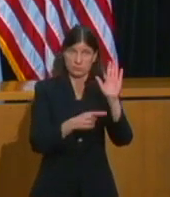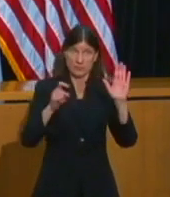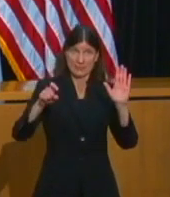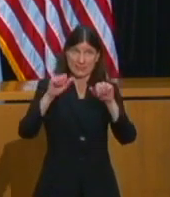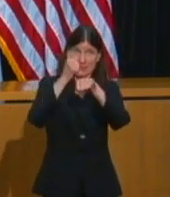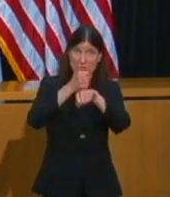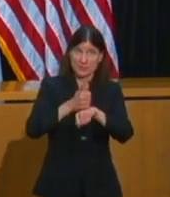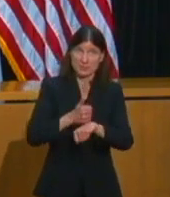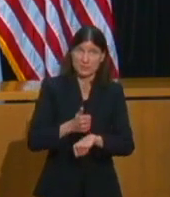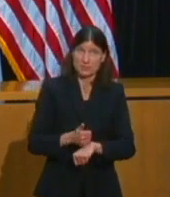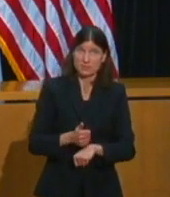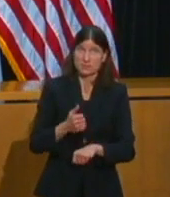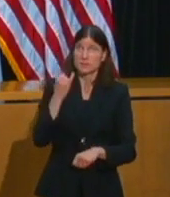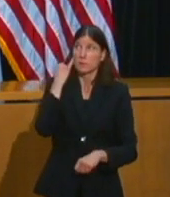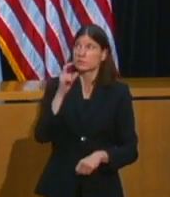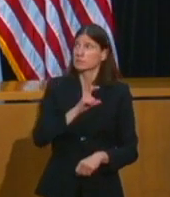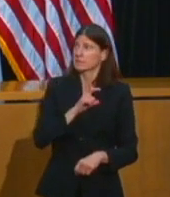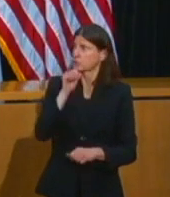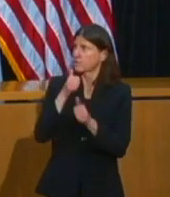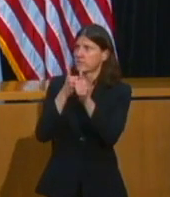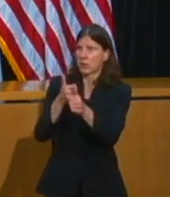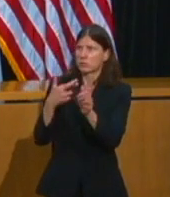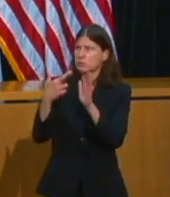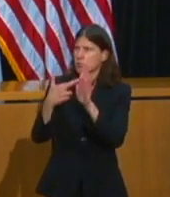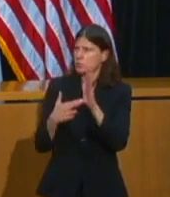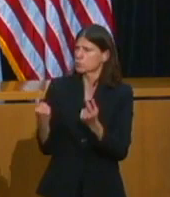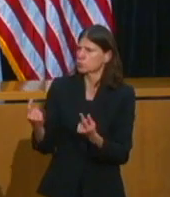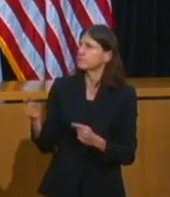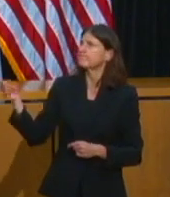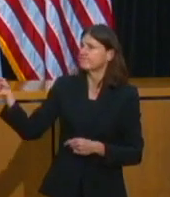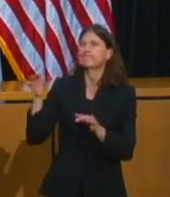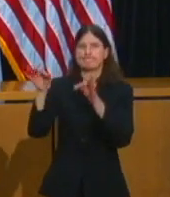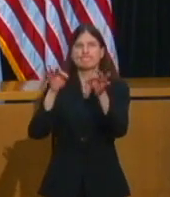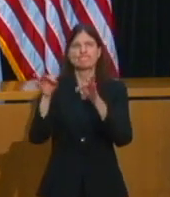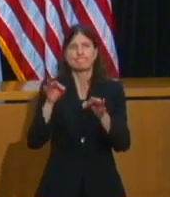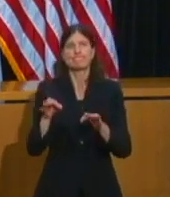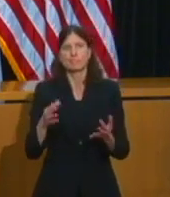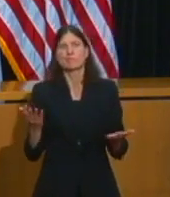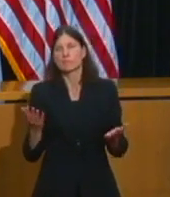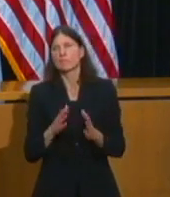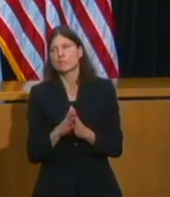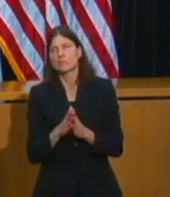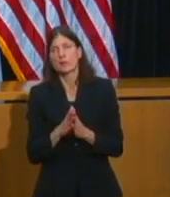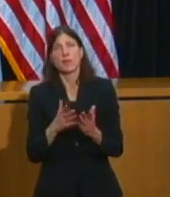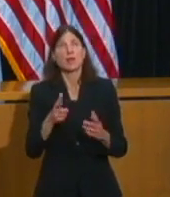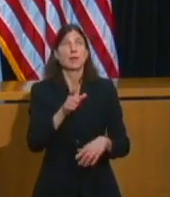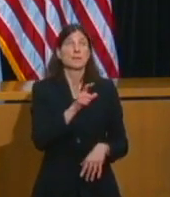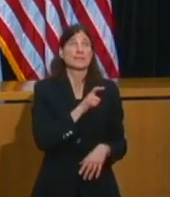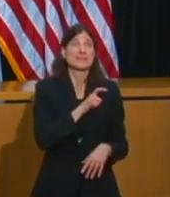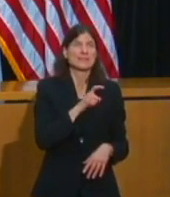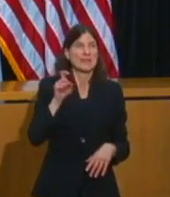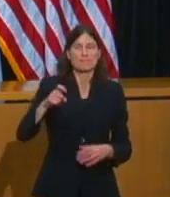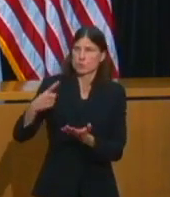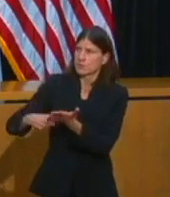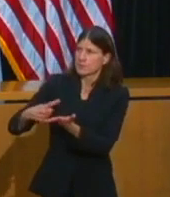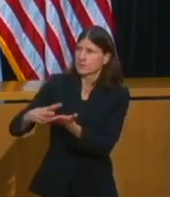one of the things we're going to talk to folks in the legislature and to folks in law enforcement about, that's exactly the sort of thing we're talking to them